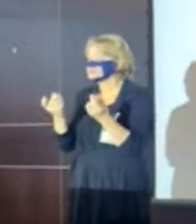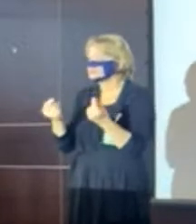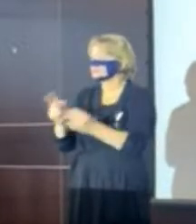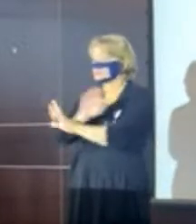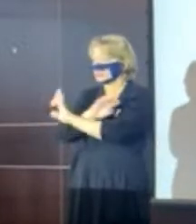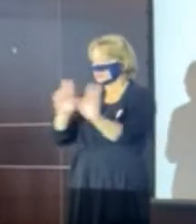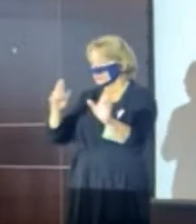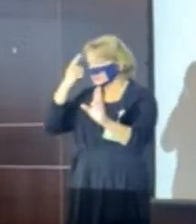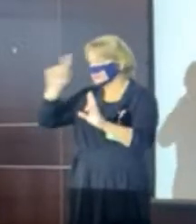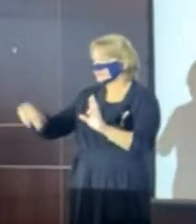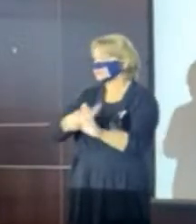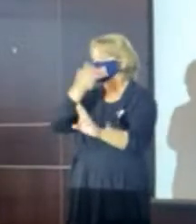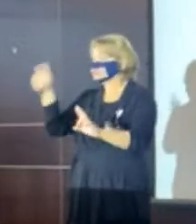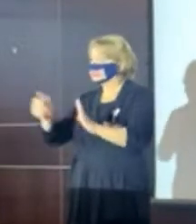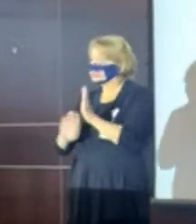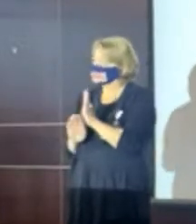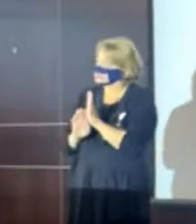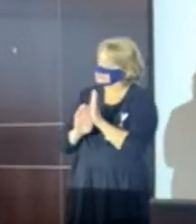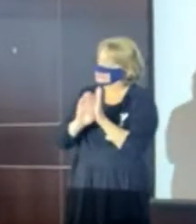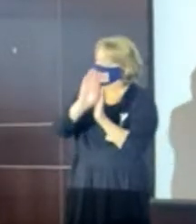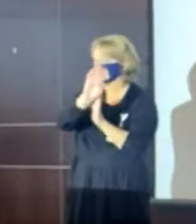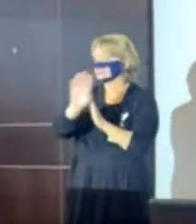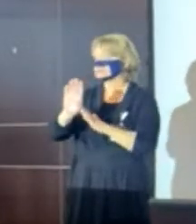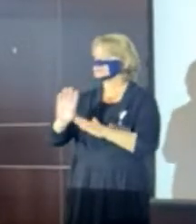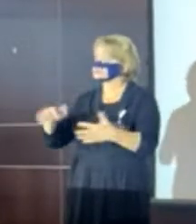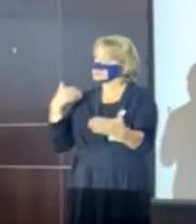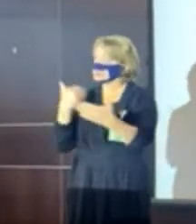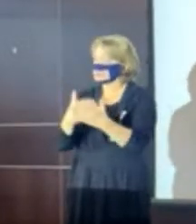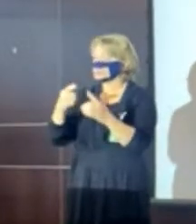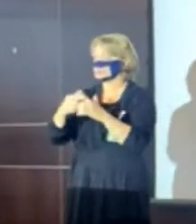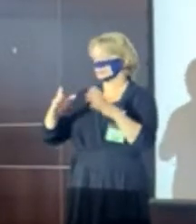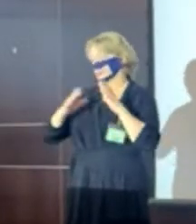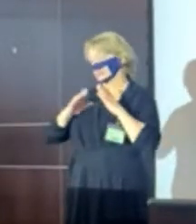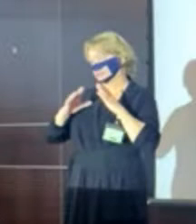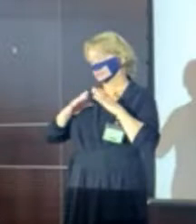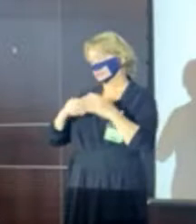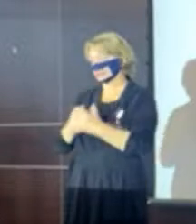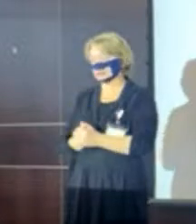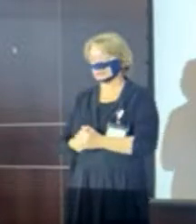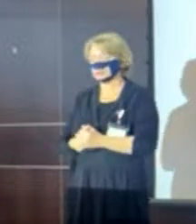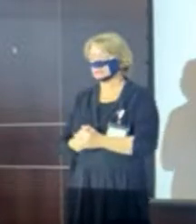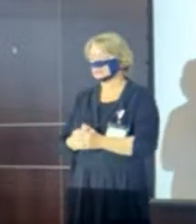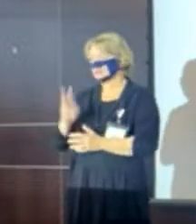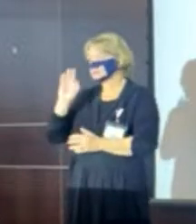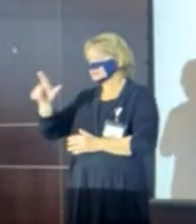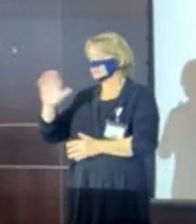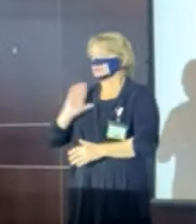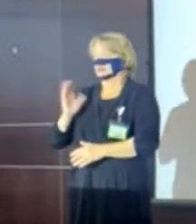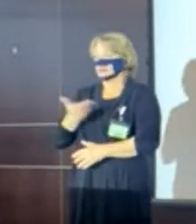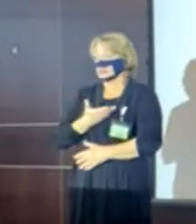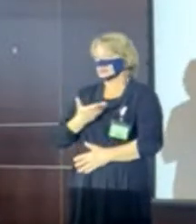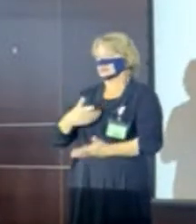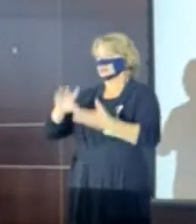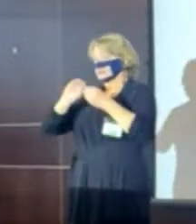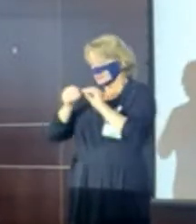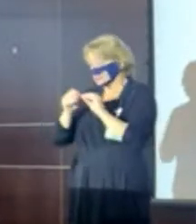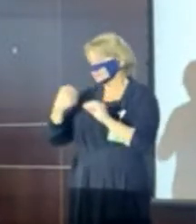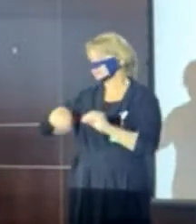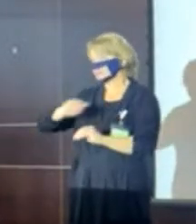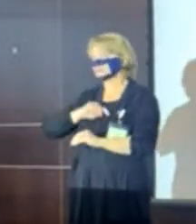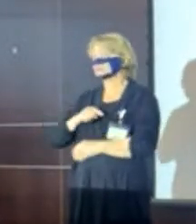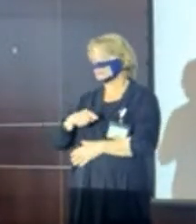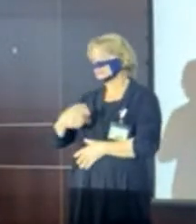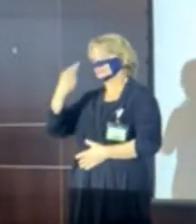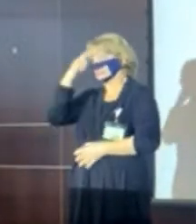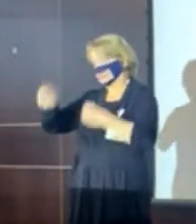another possible surge as we get closer to those holidays? Well, our modeling really does think about holidays, activities,